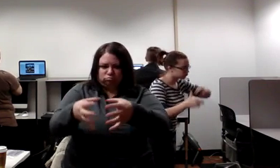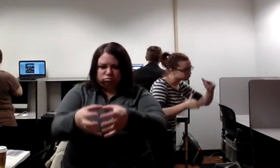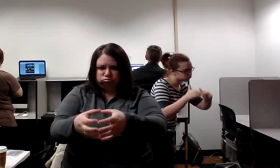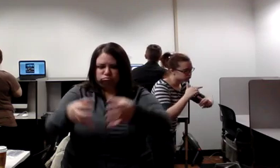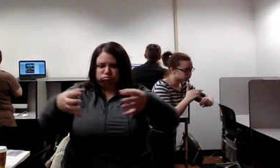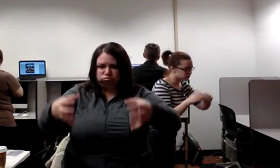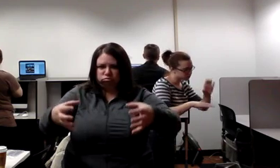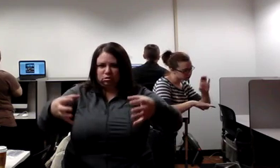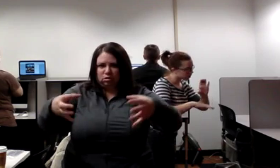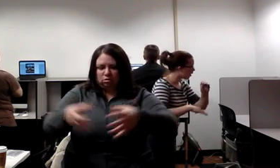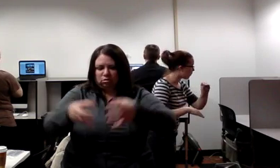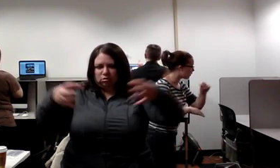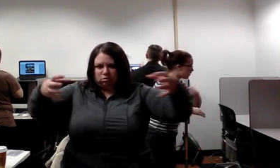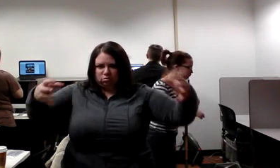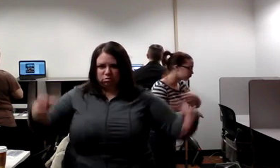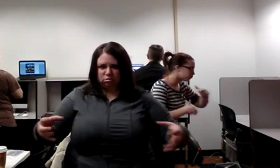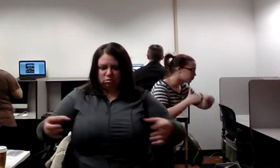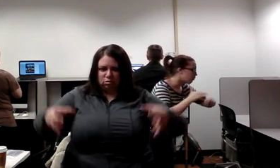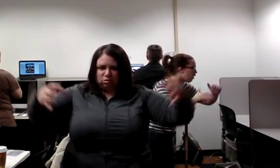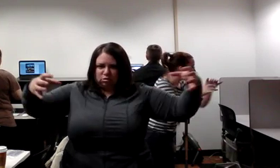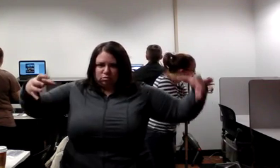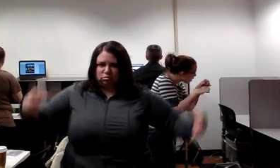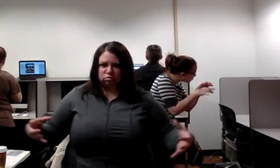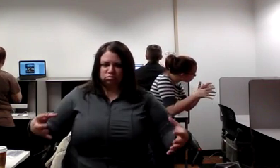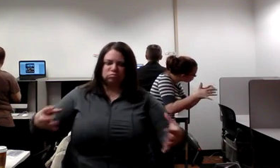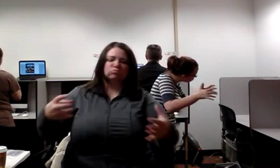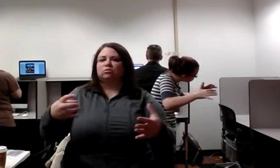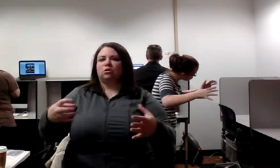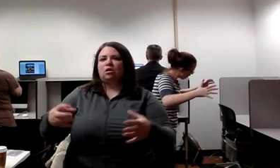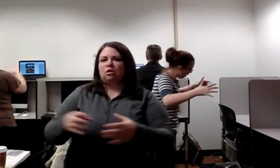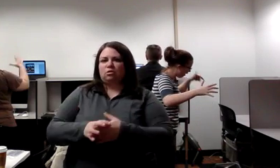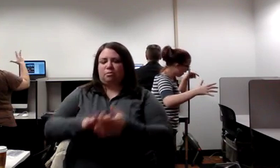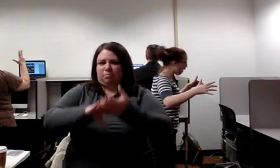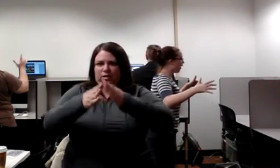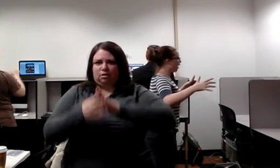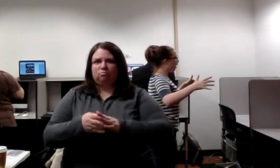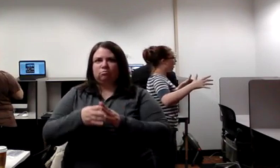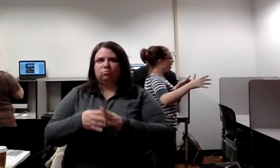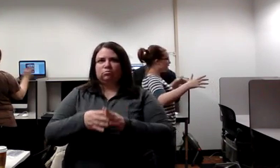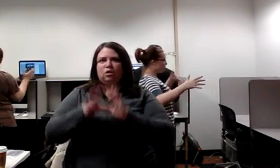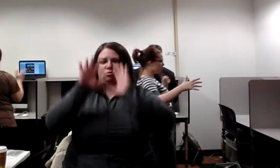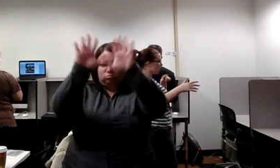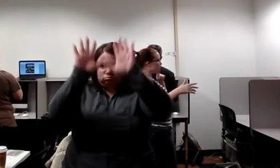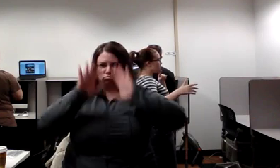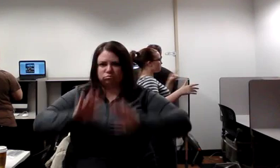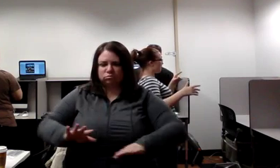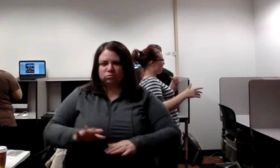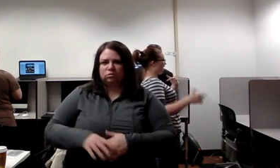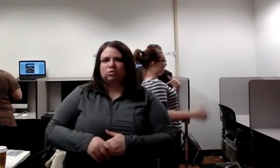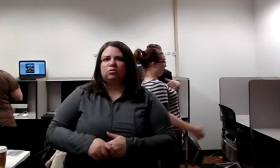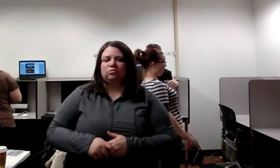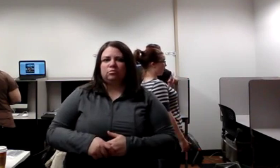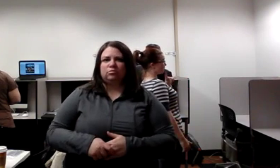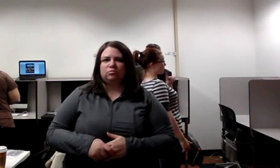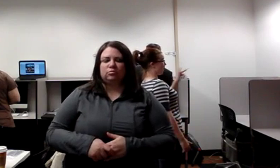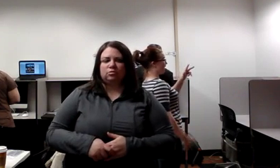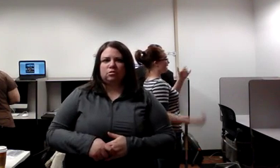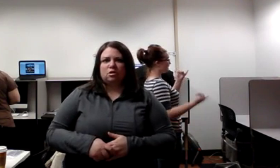employees. We just released our finest creation, the Macintosh, a year earlier, and I just turned 30. And then I got